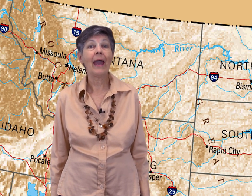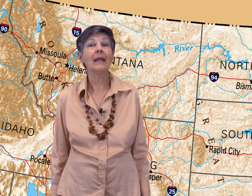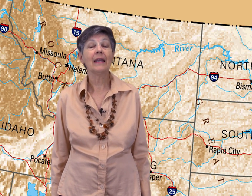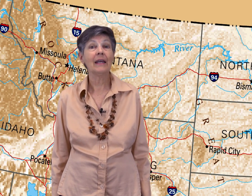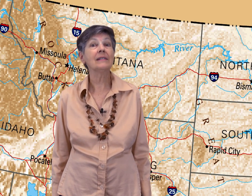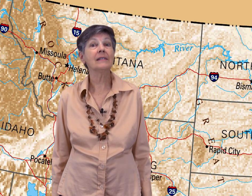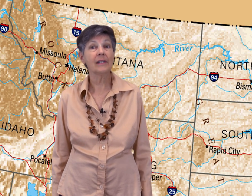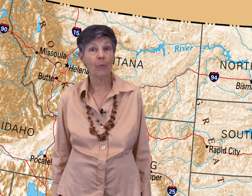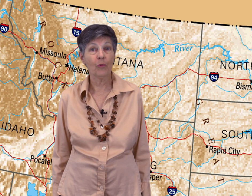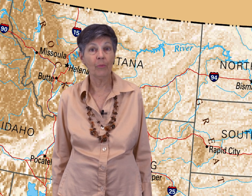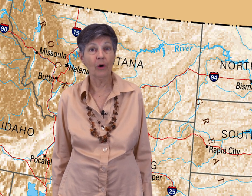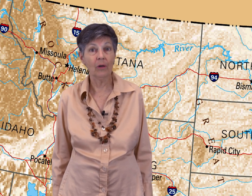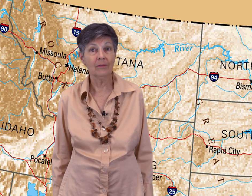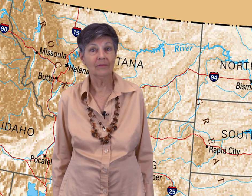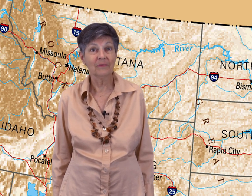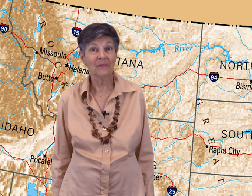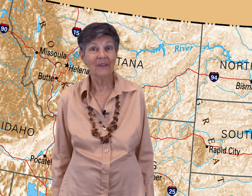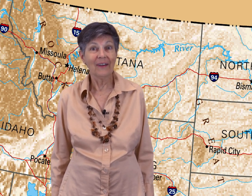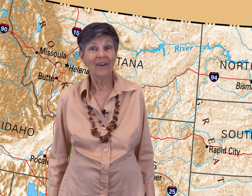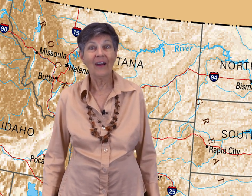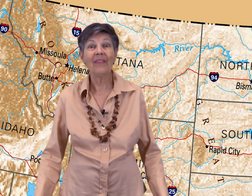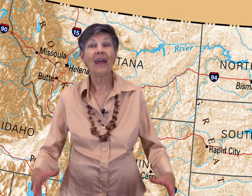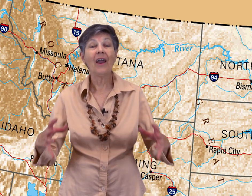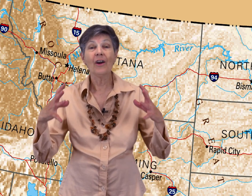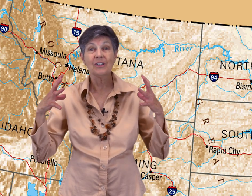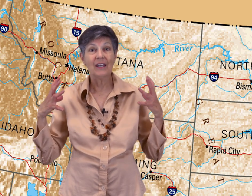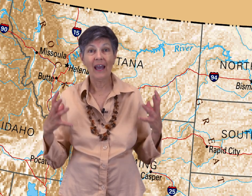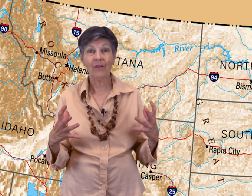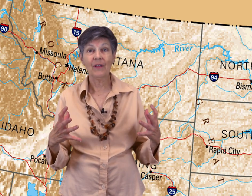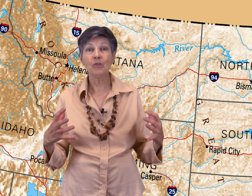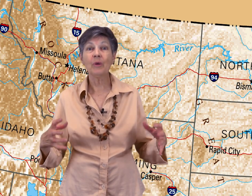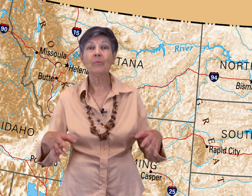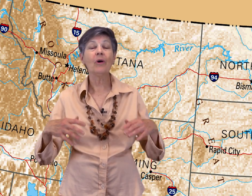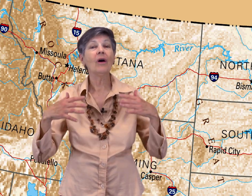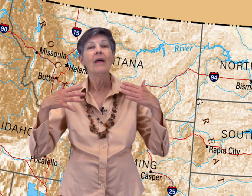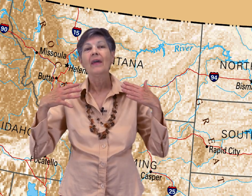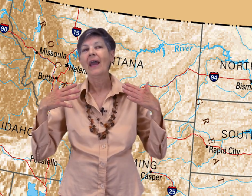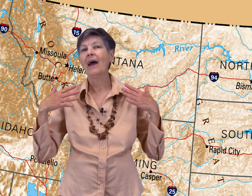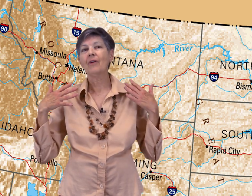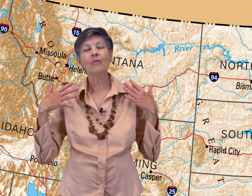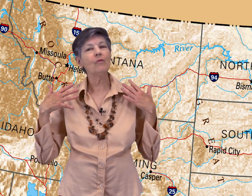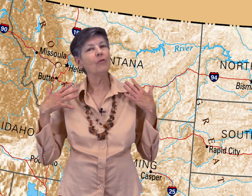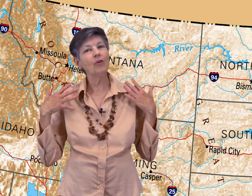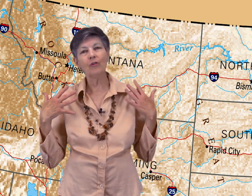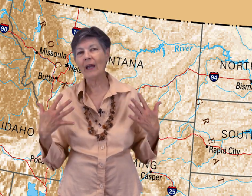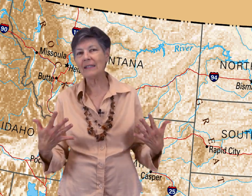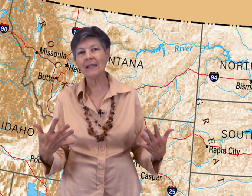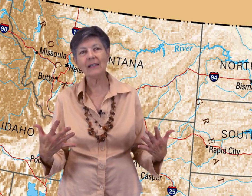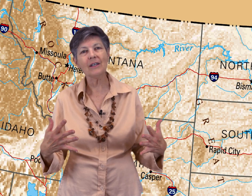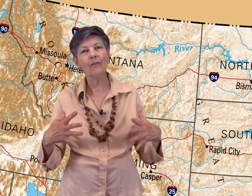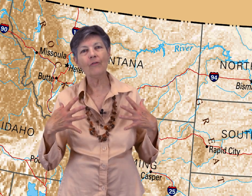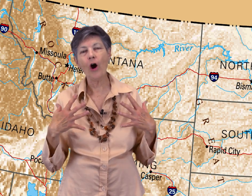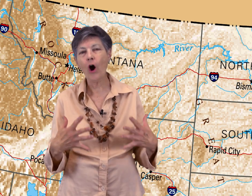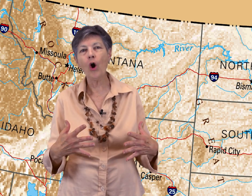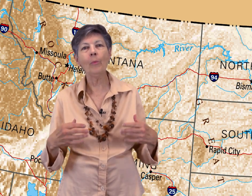and inseparable. Right? They are together. These people, they have a great sense of home